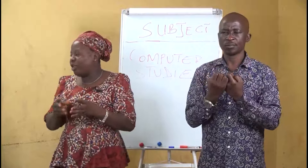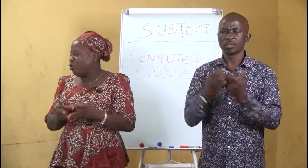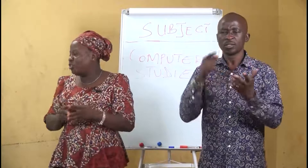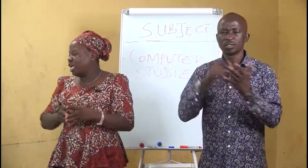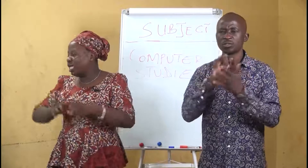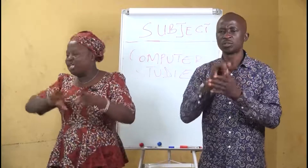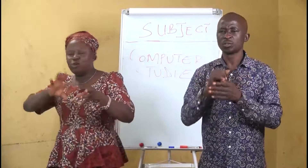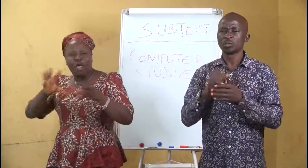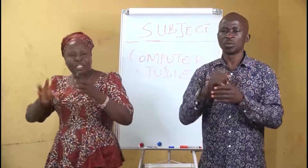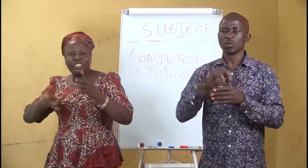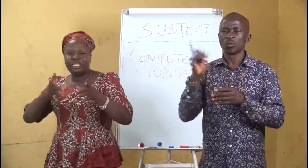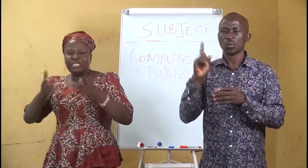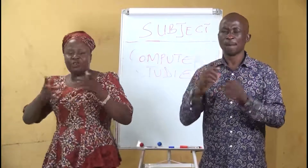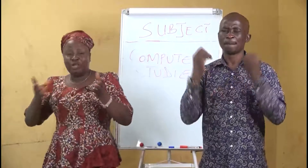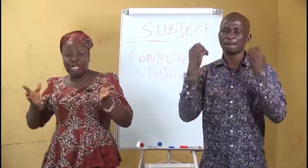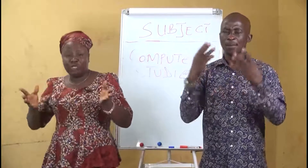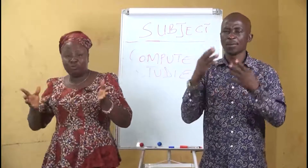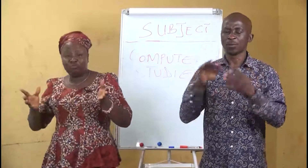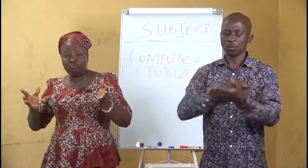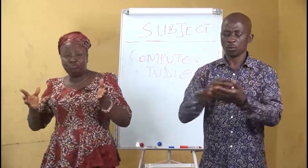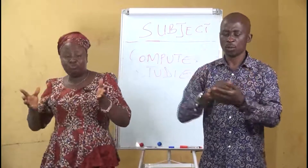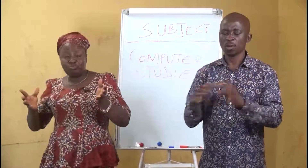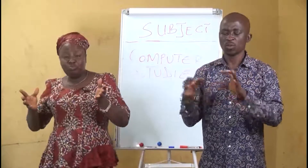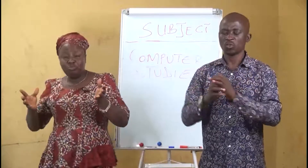Where many computers are joined together.